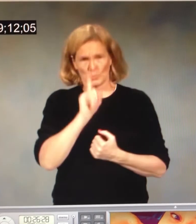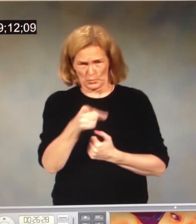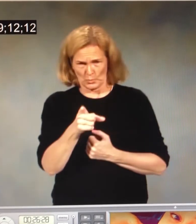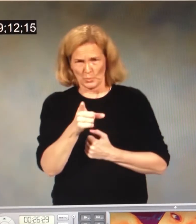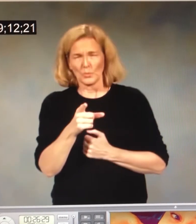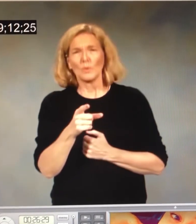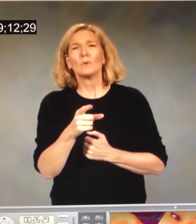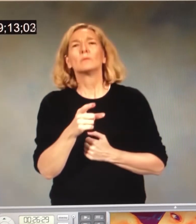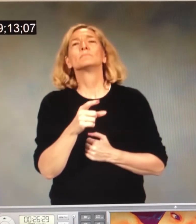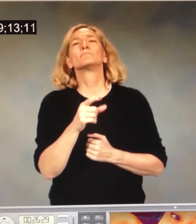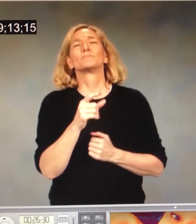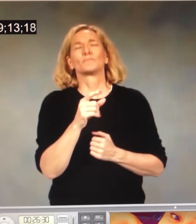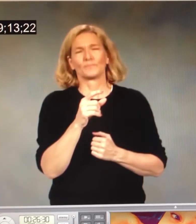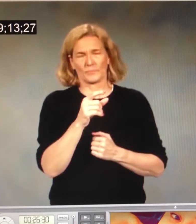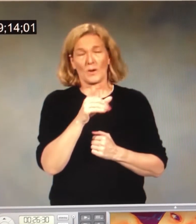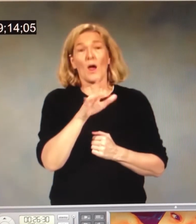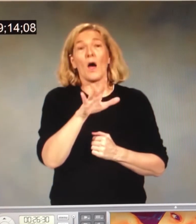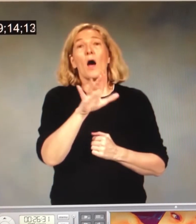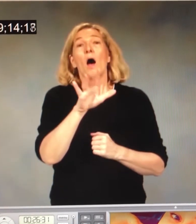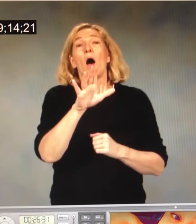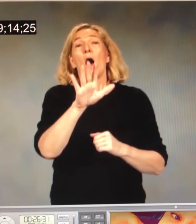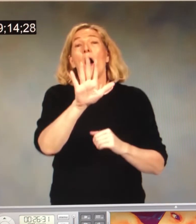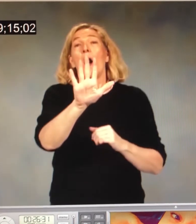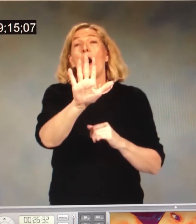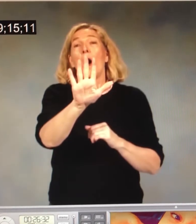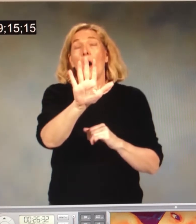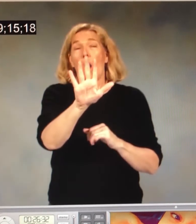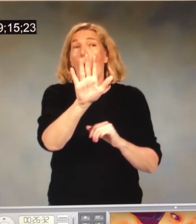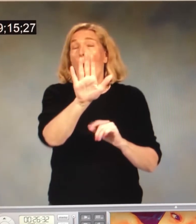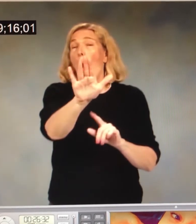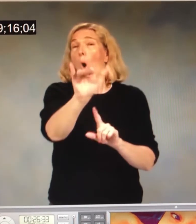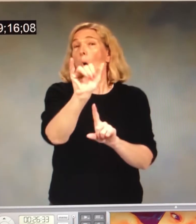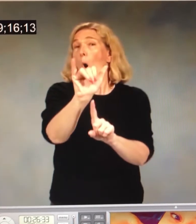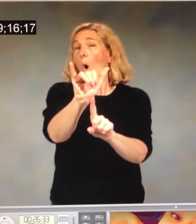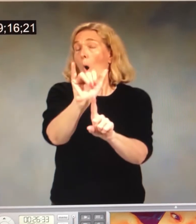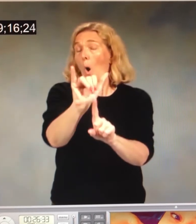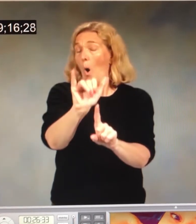we should establish an organization. So I said, sure.